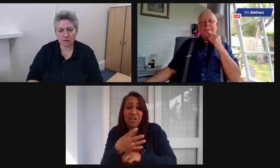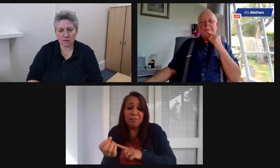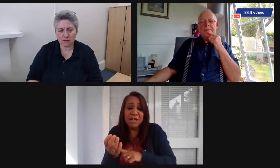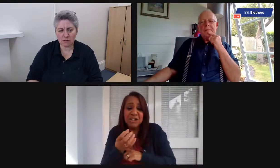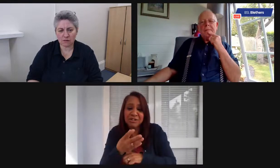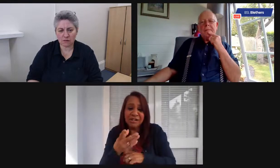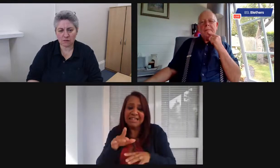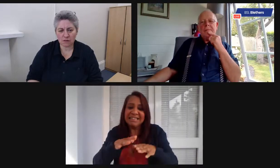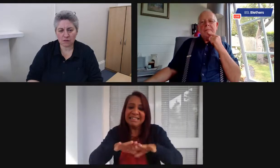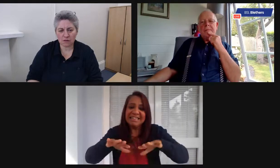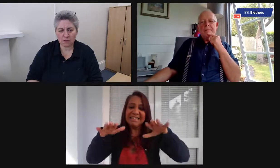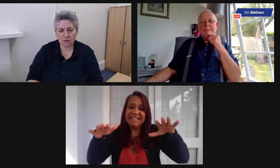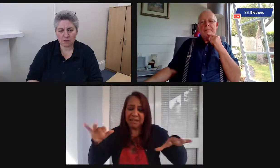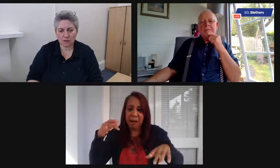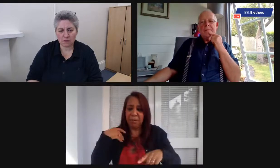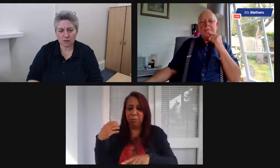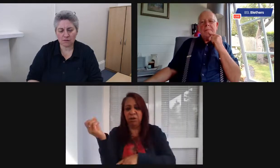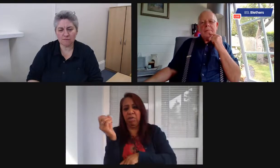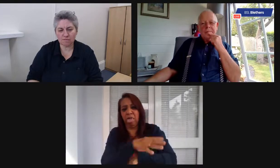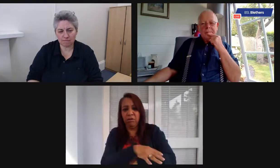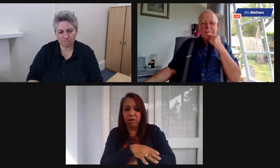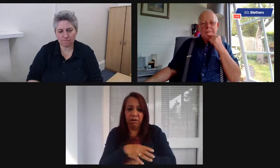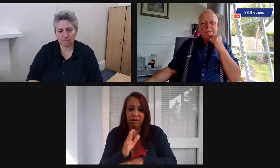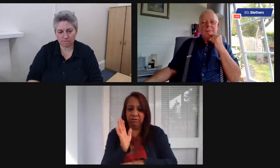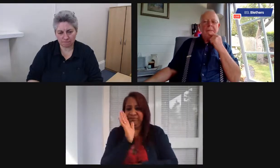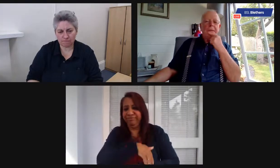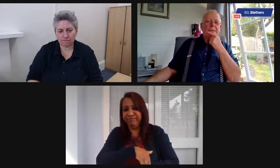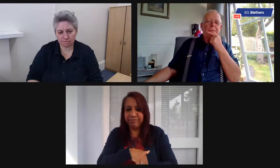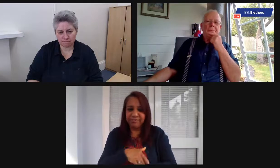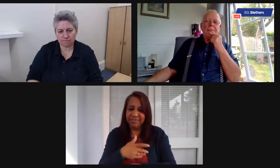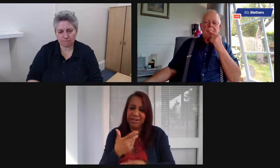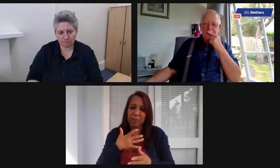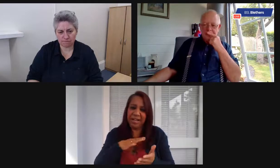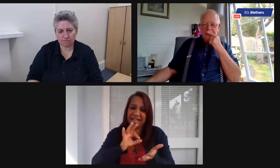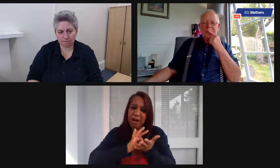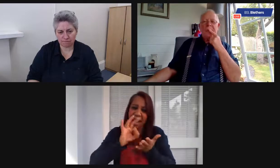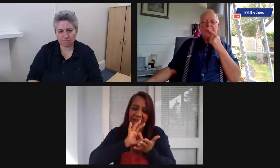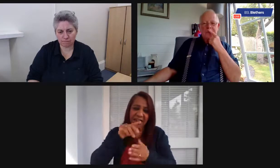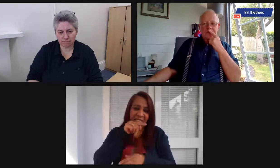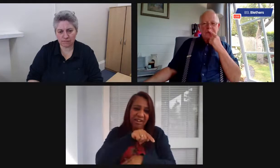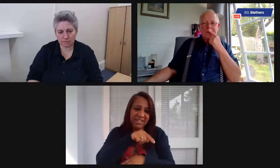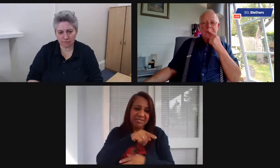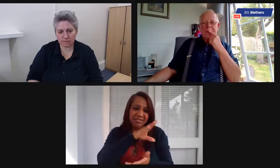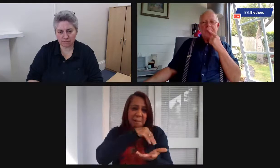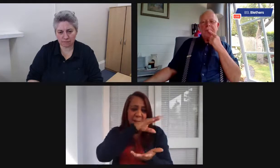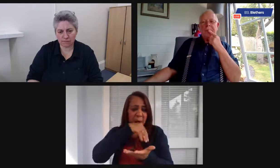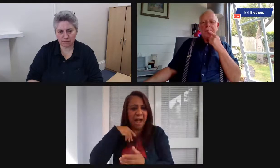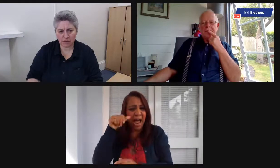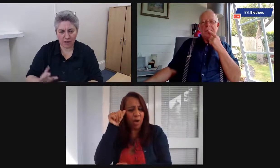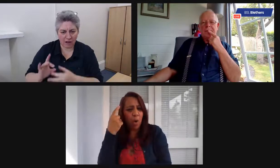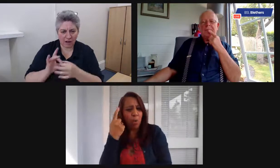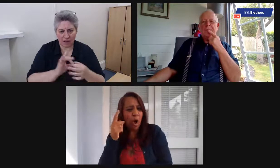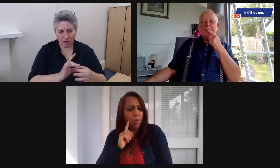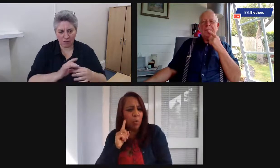Yep. when they land they can kill them. And also people throwing rubbish and it get ending up in the sea. uh, you